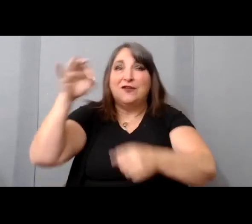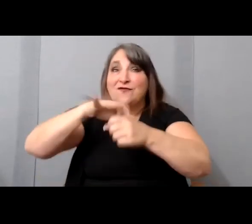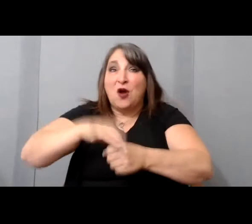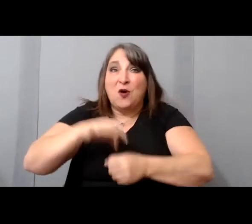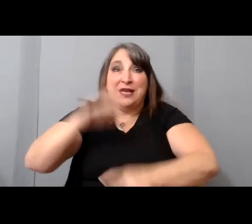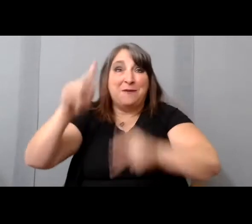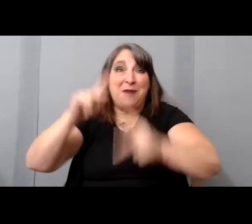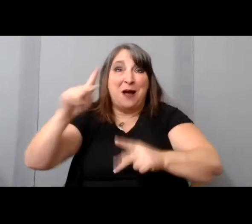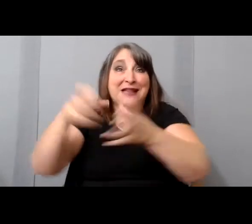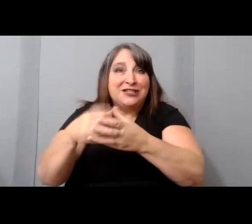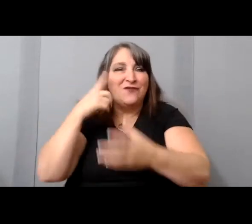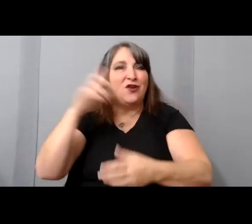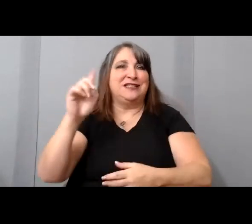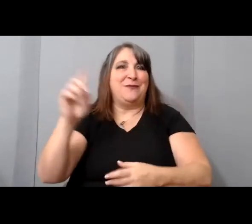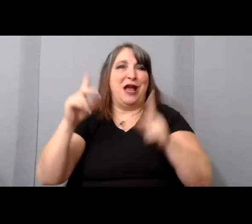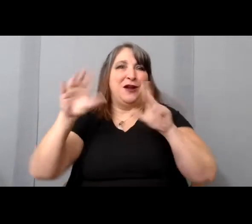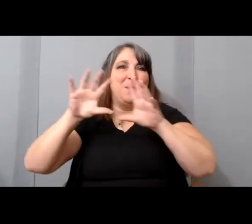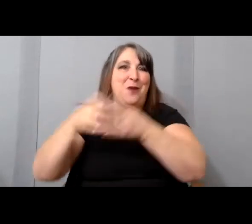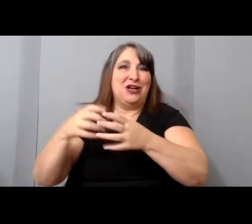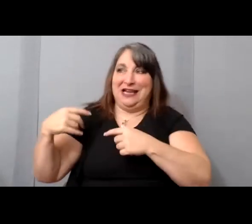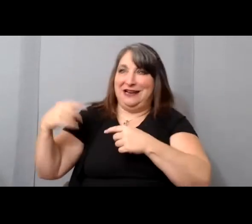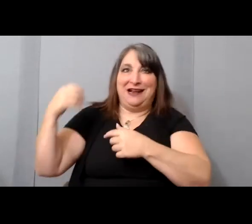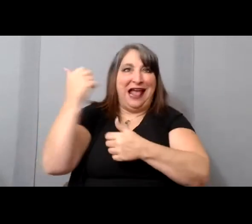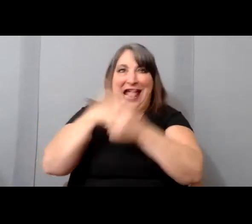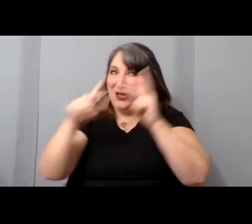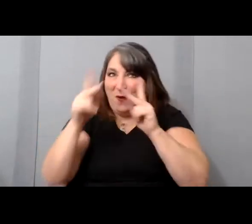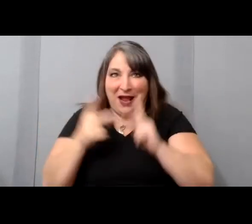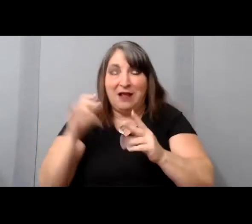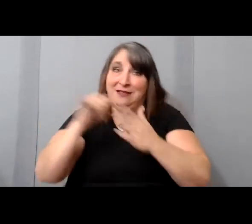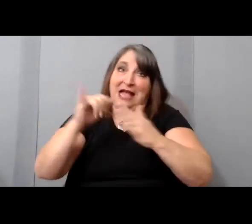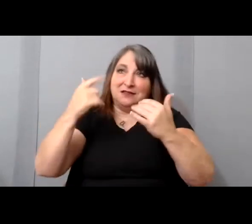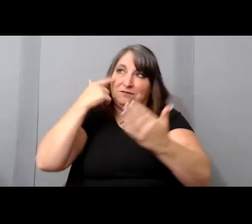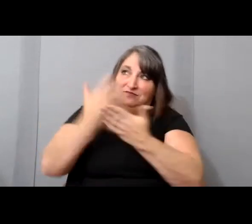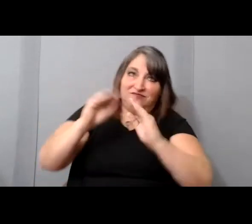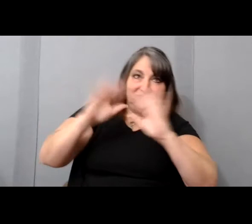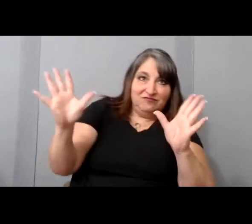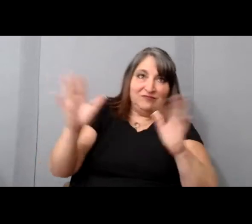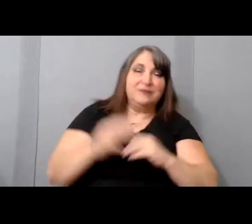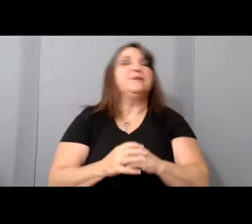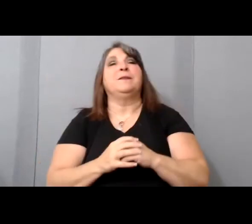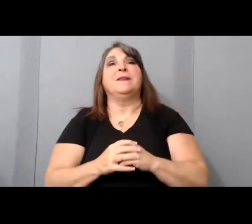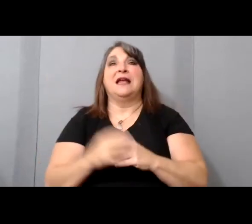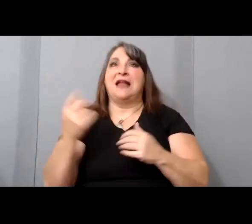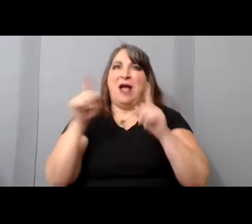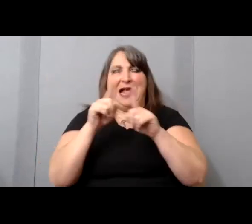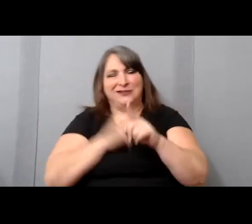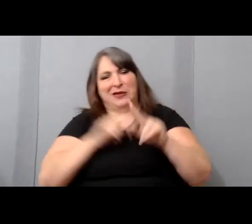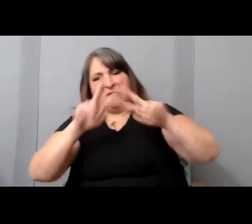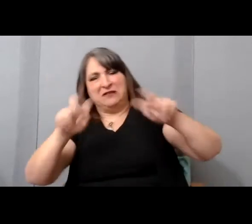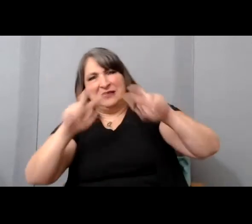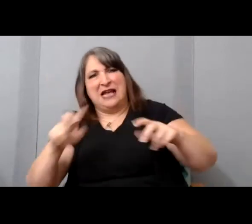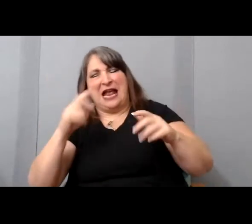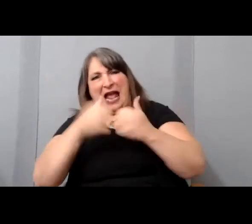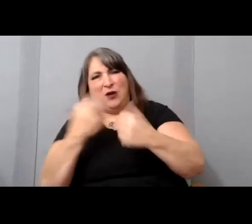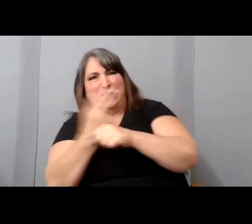Party anywhere. And so finally that has become evident. My concern lies in the fact that as we look at that and we approach it and how do we utilize